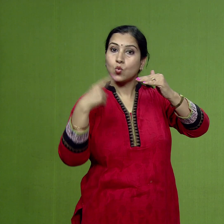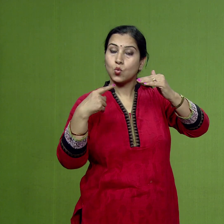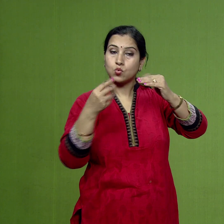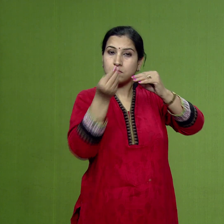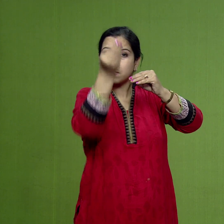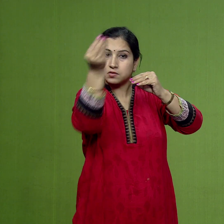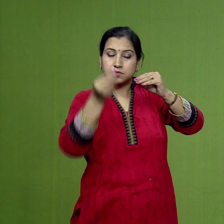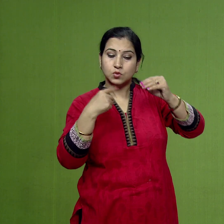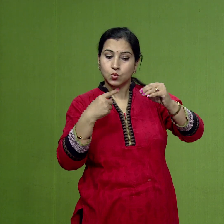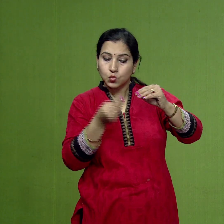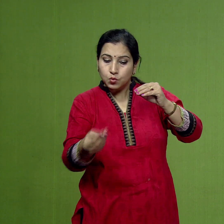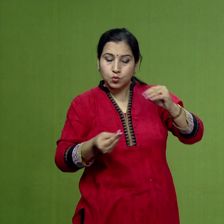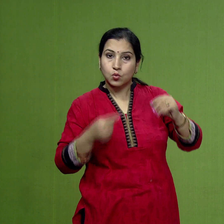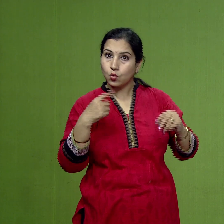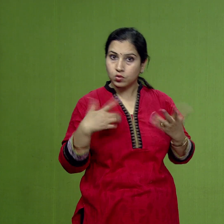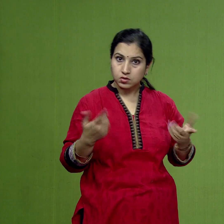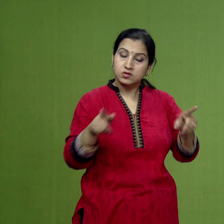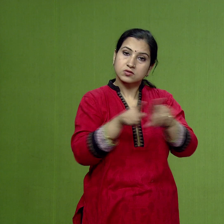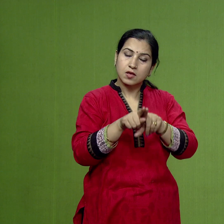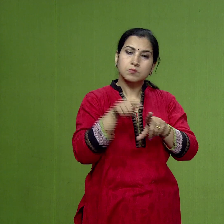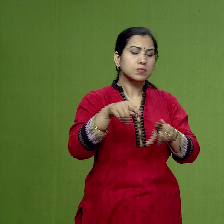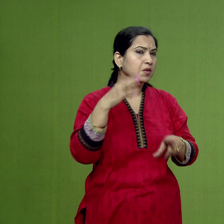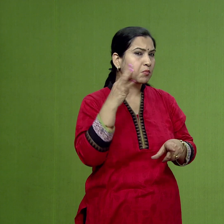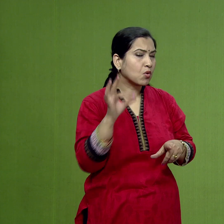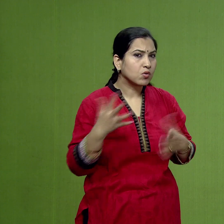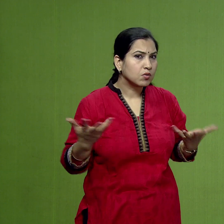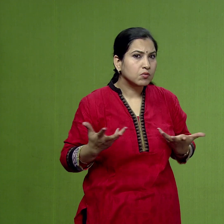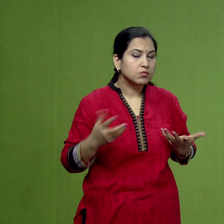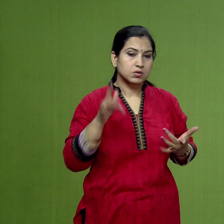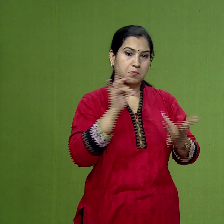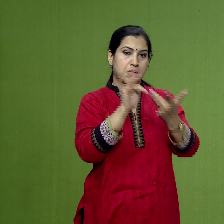neighbors, and what is the importance of its location.